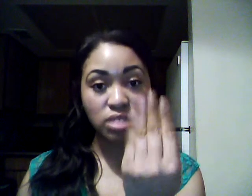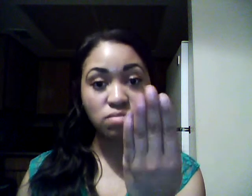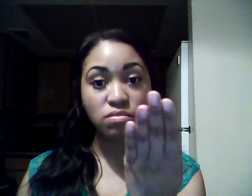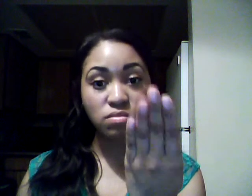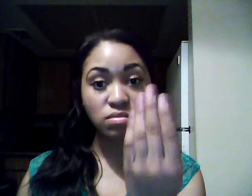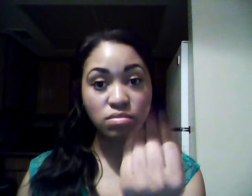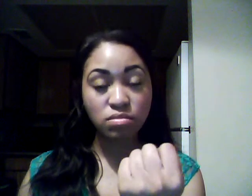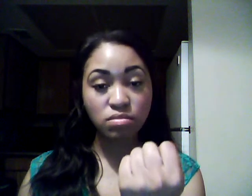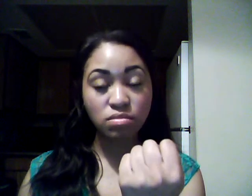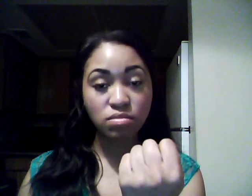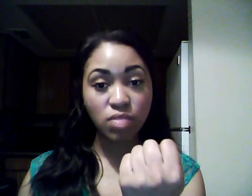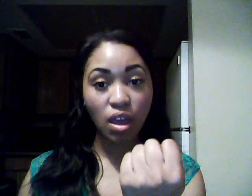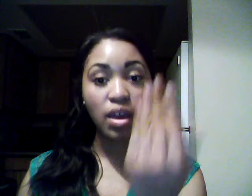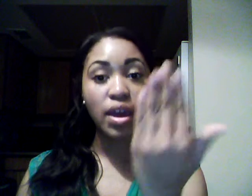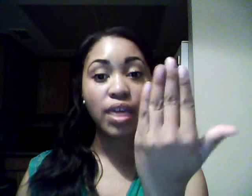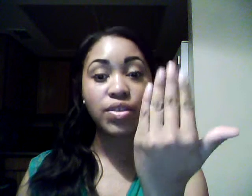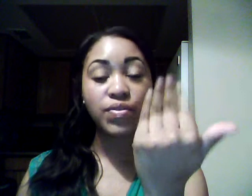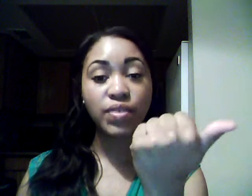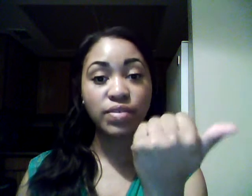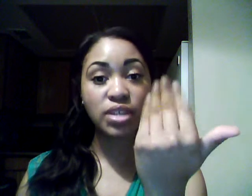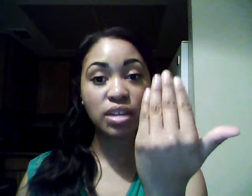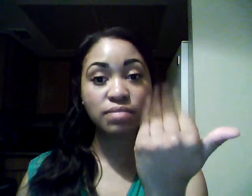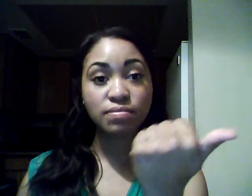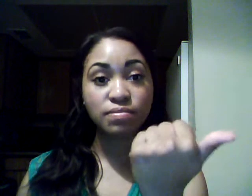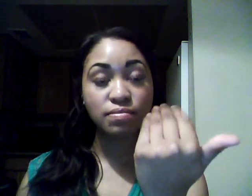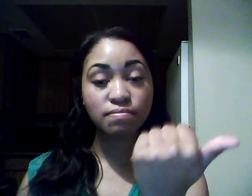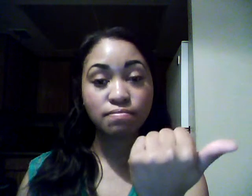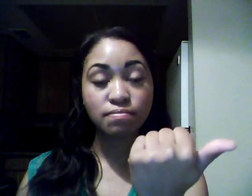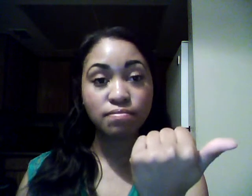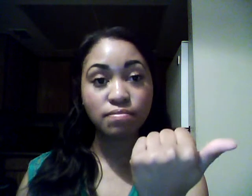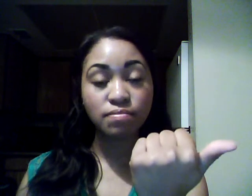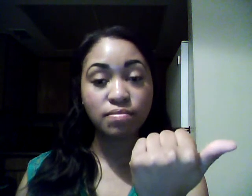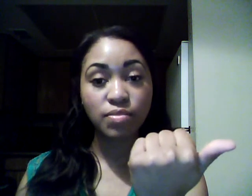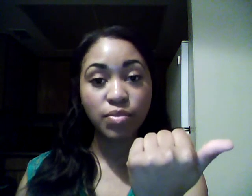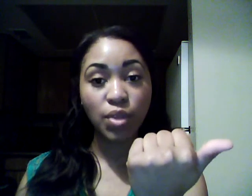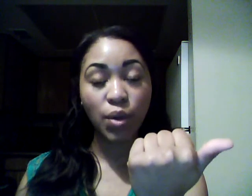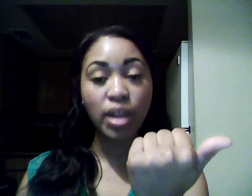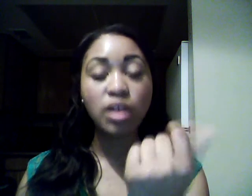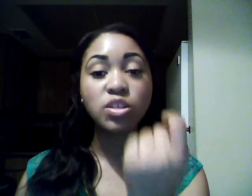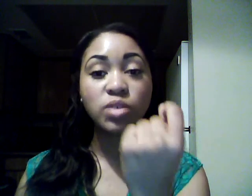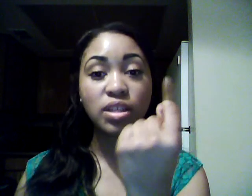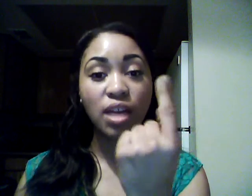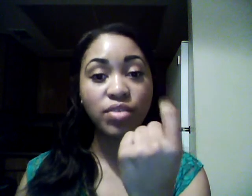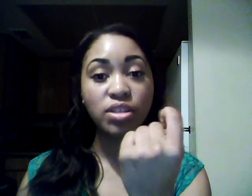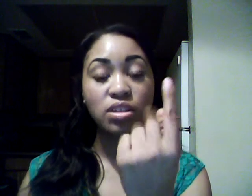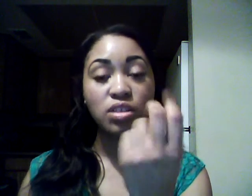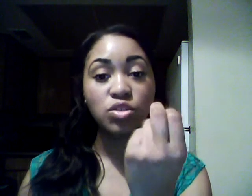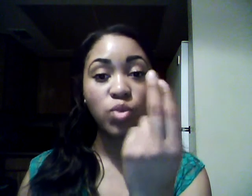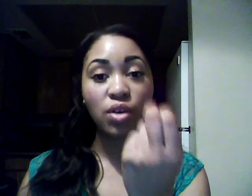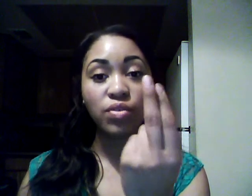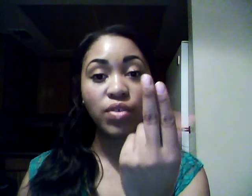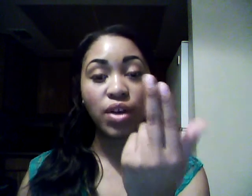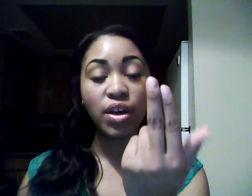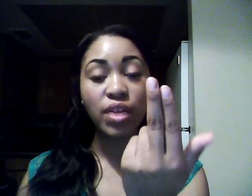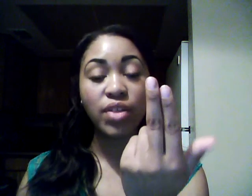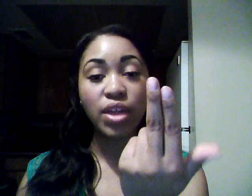14, okay, and then 15. All right, so it's 11, 12, and